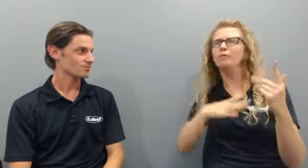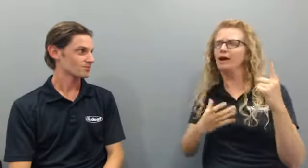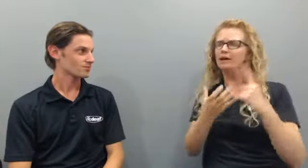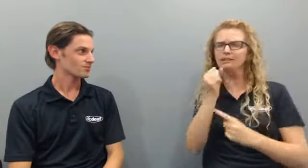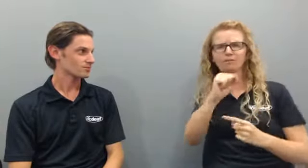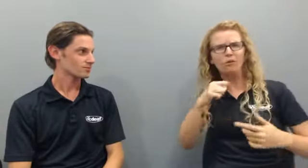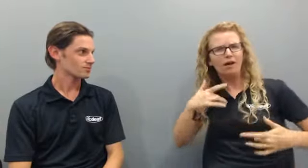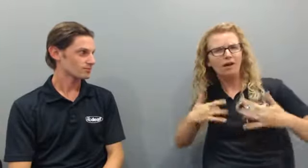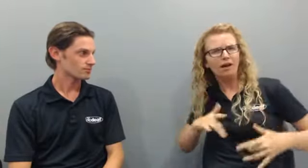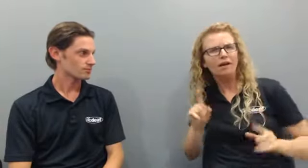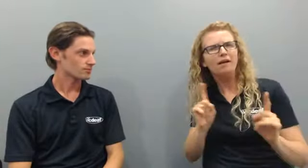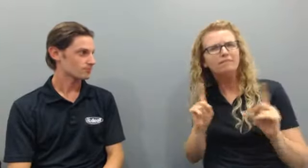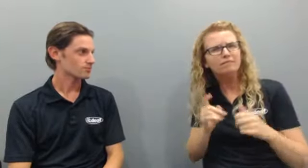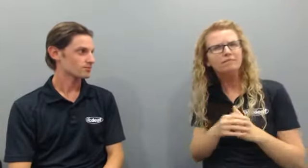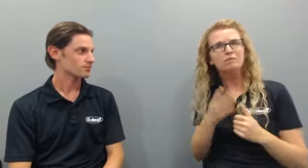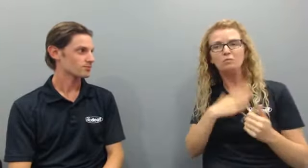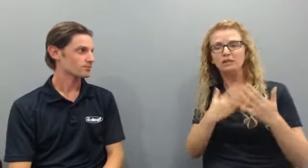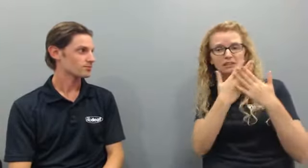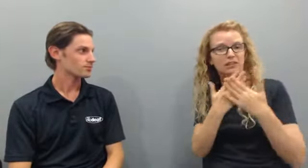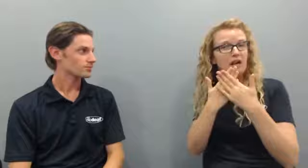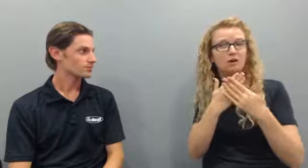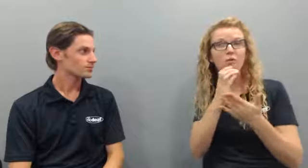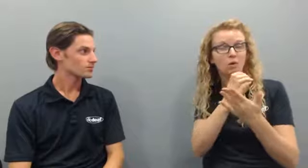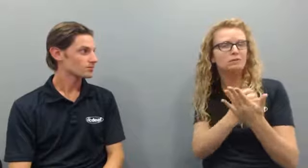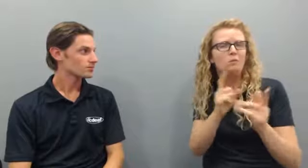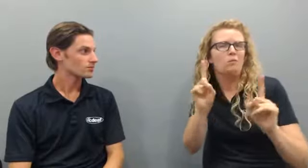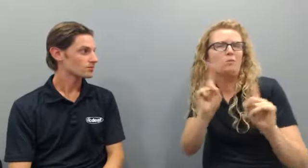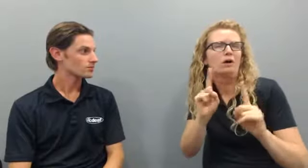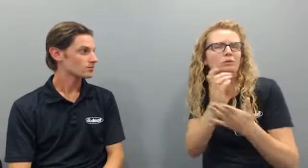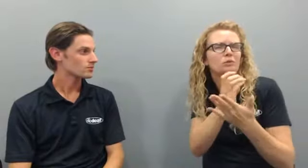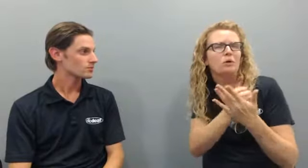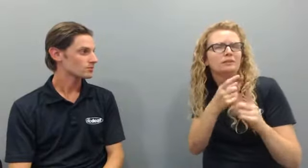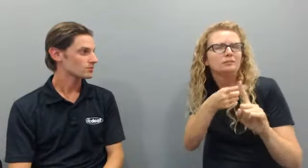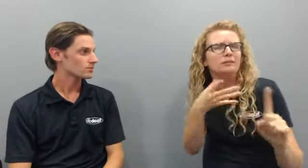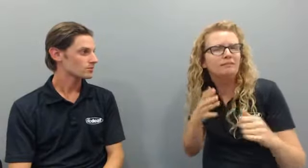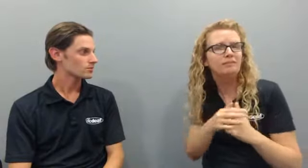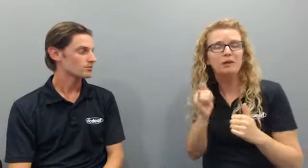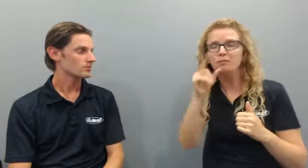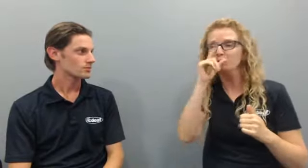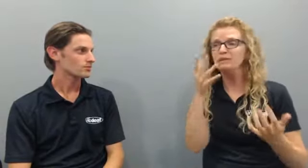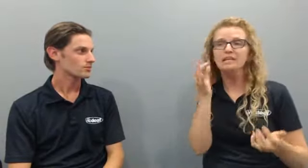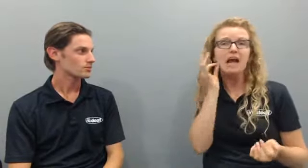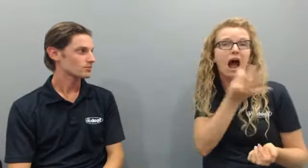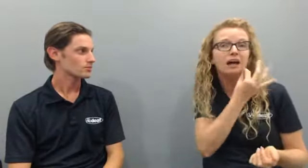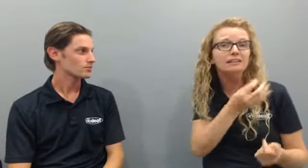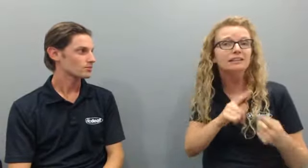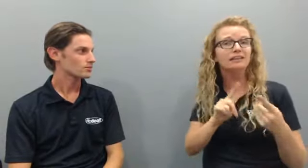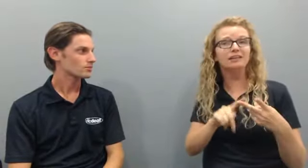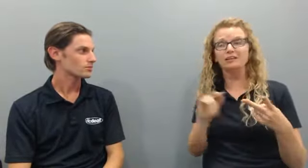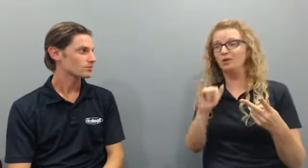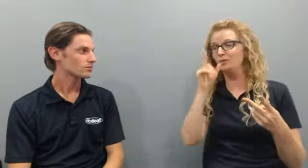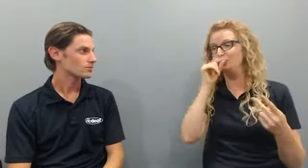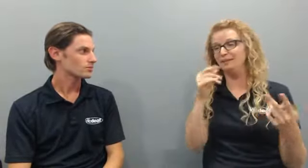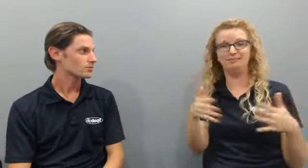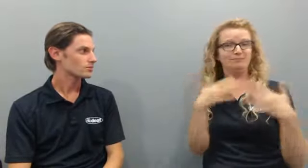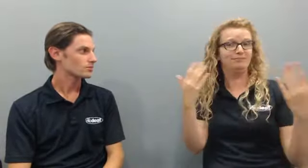are prepared. Make sure you list what goals you want to achieve throughout your life. If you want to study a course, it could be gardening, it could